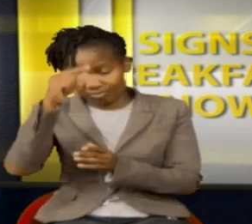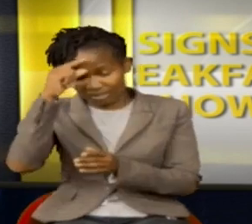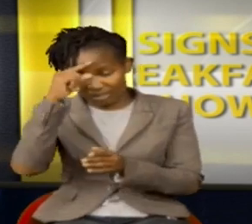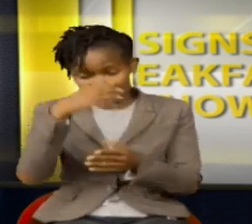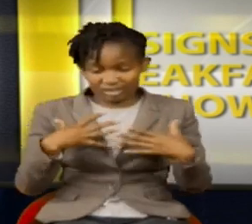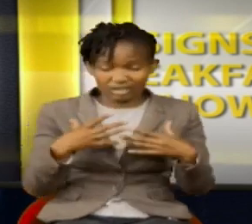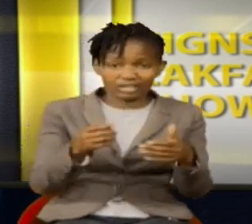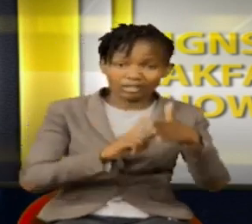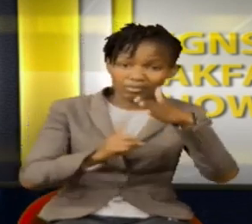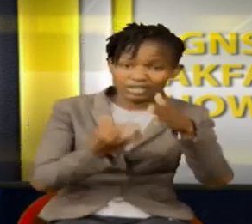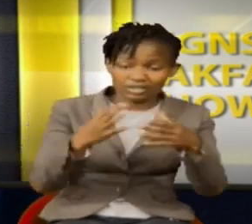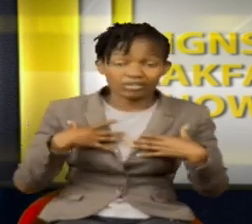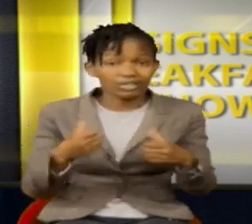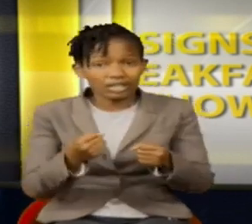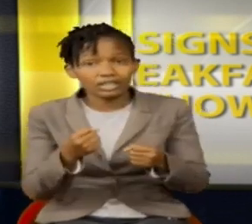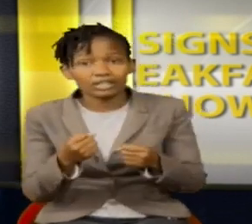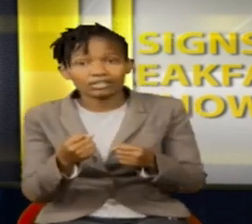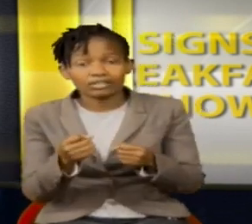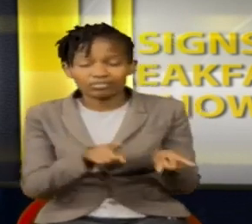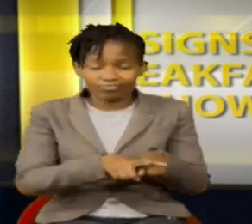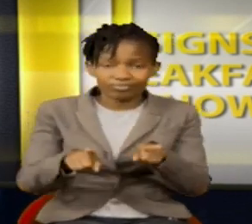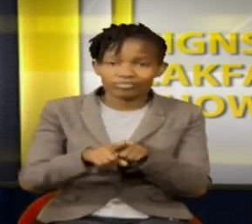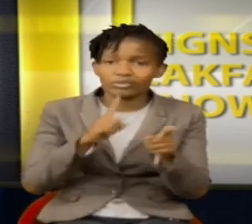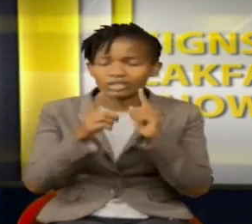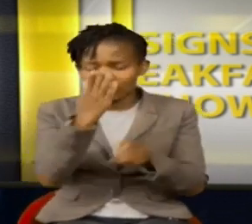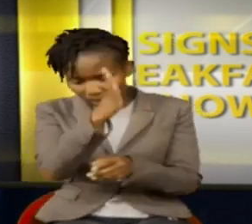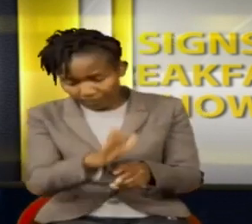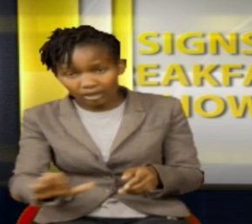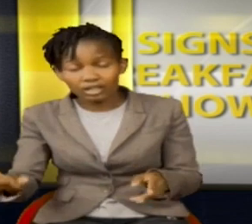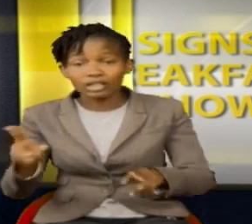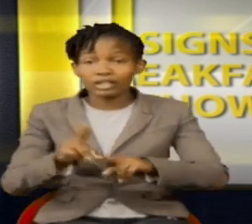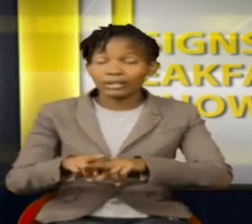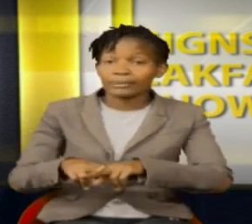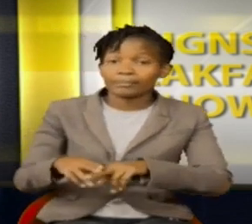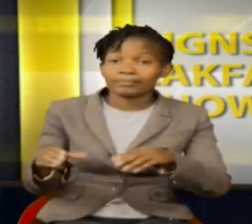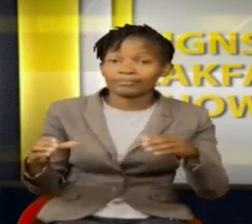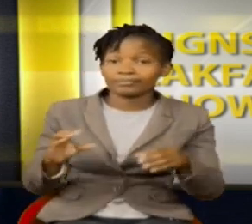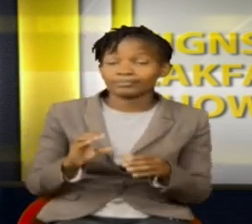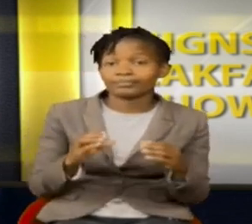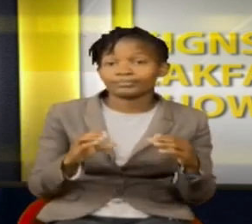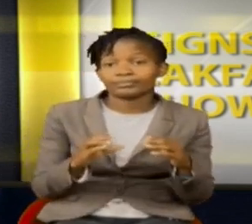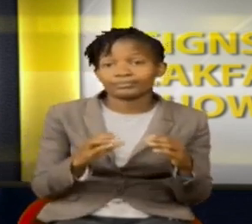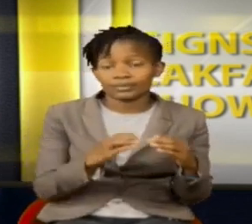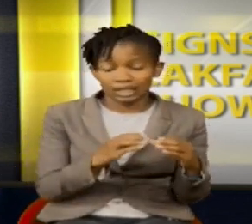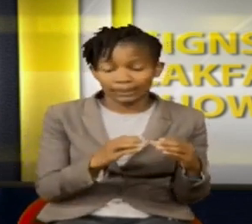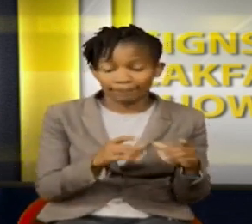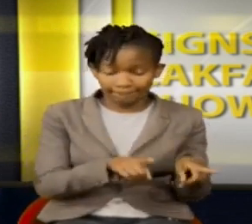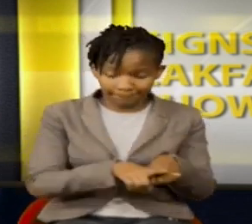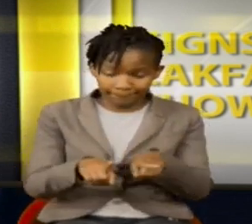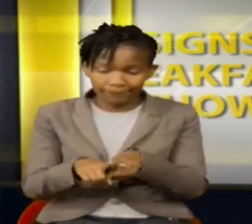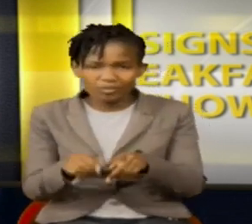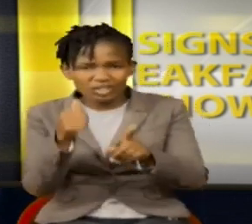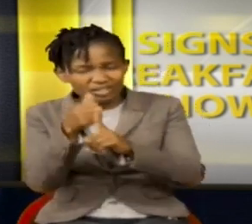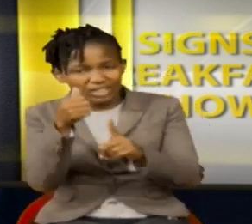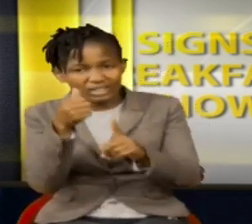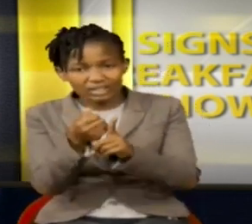Health. We've talked to even the parliamentarians who sit on the Parliamentary Committee on Health. And we are agitating